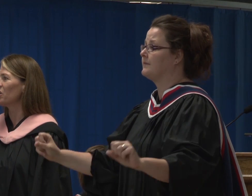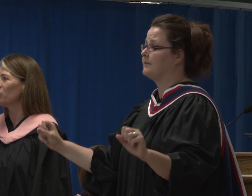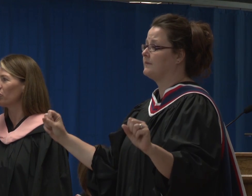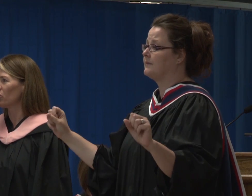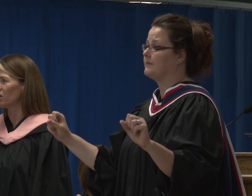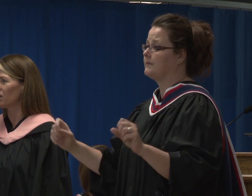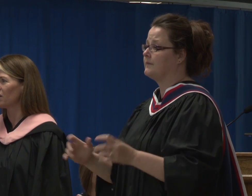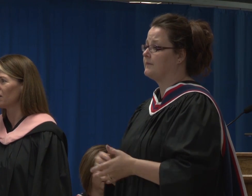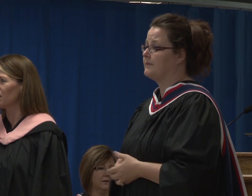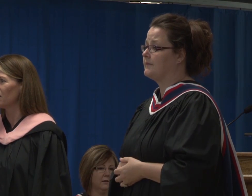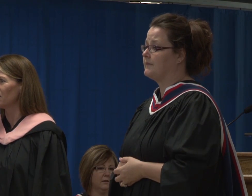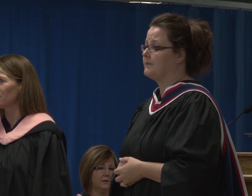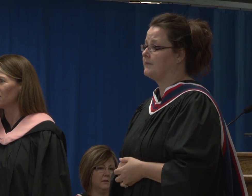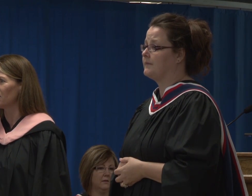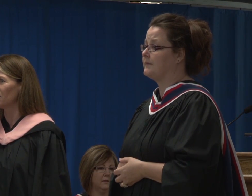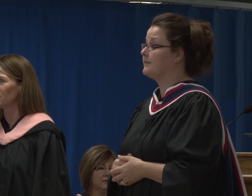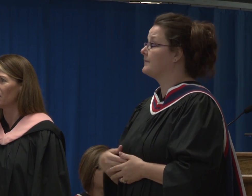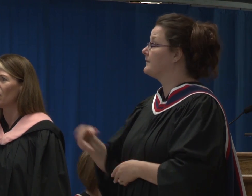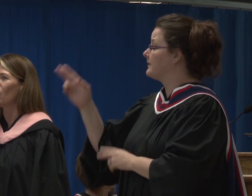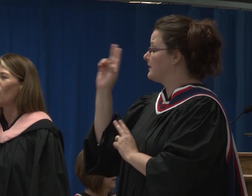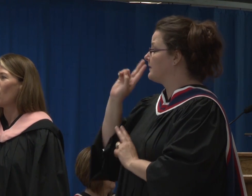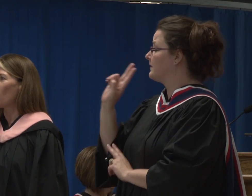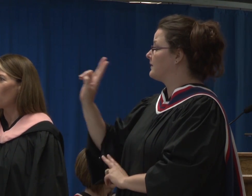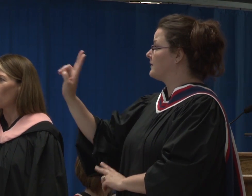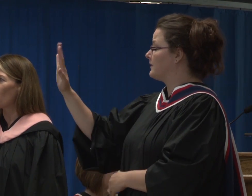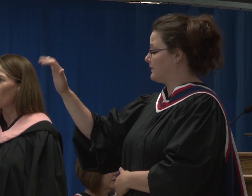glorious and free.